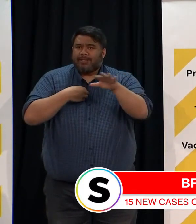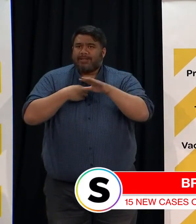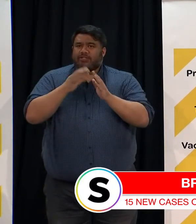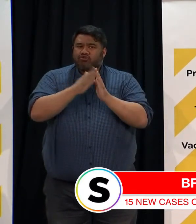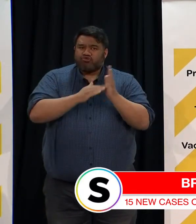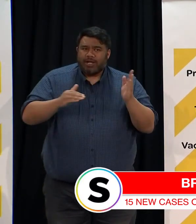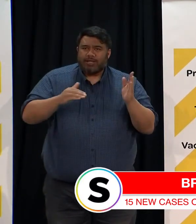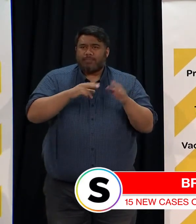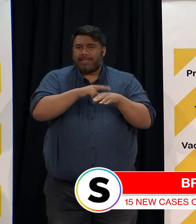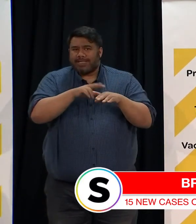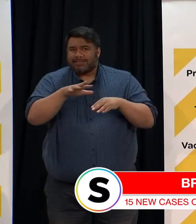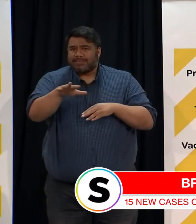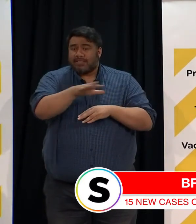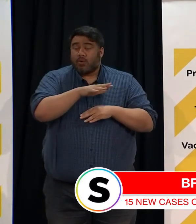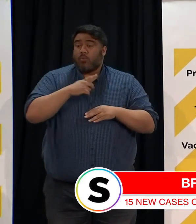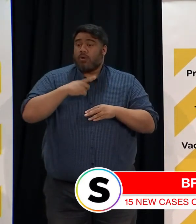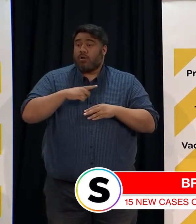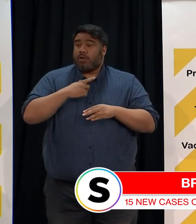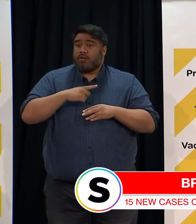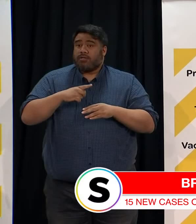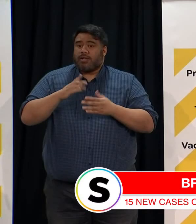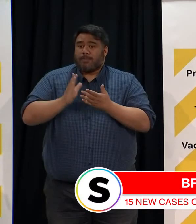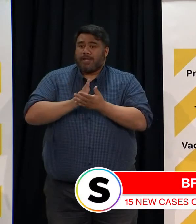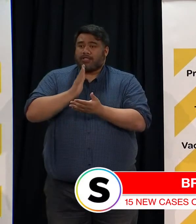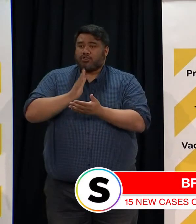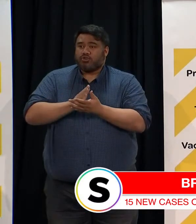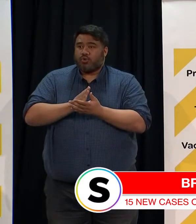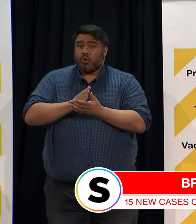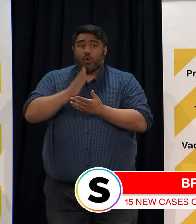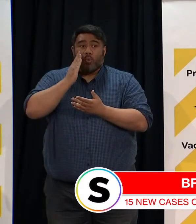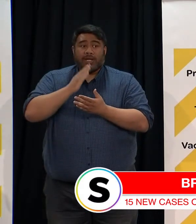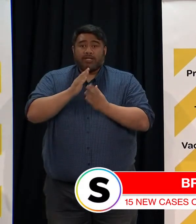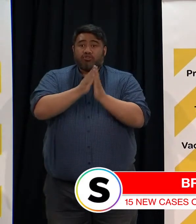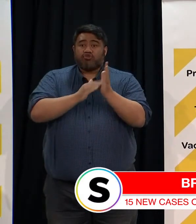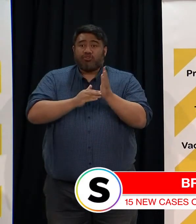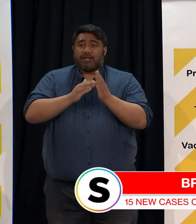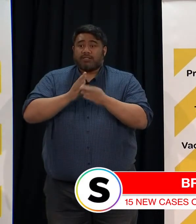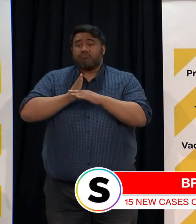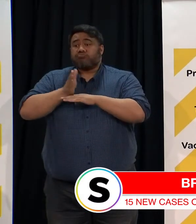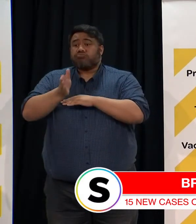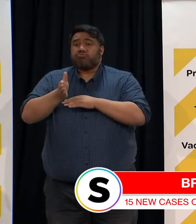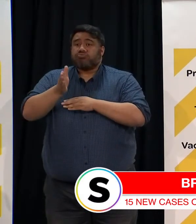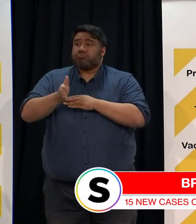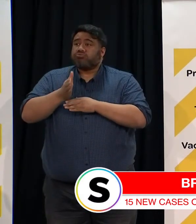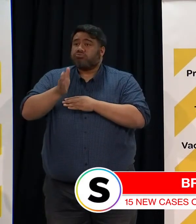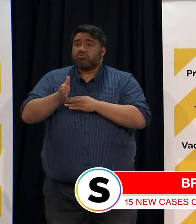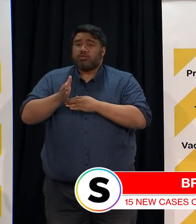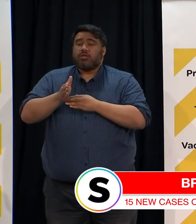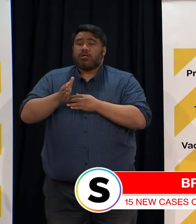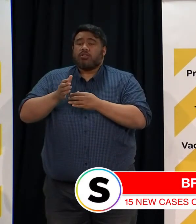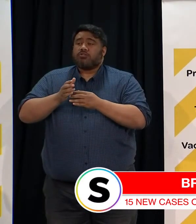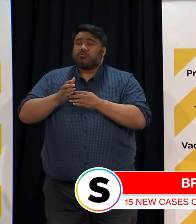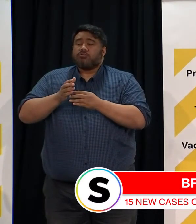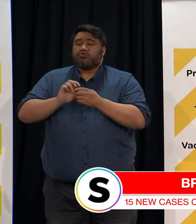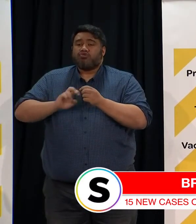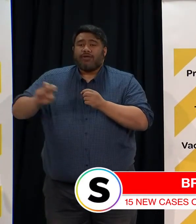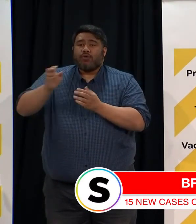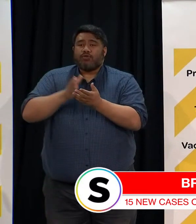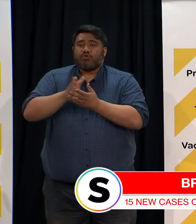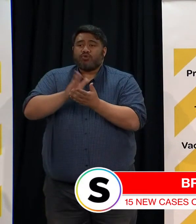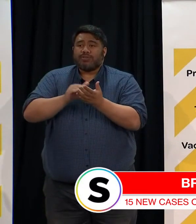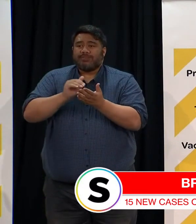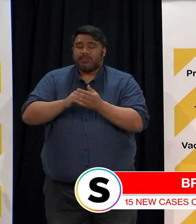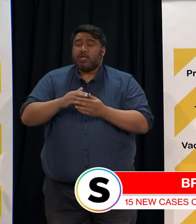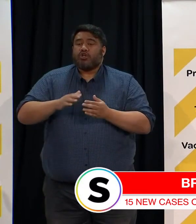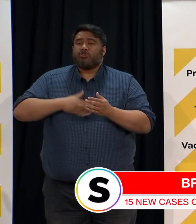with the police to make sure that the checking at the boundary does not cause bottlenecks. And as the Prime Minister has